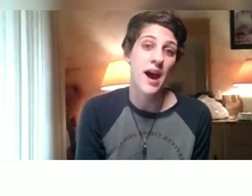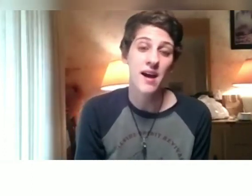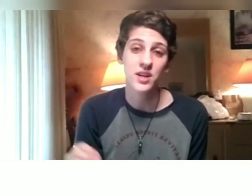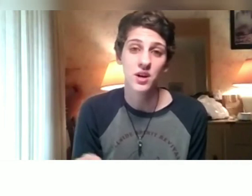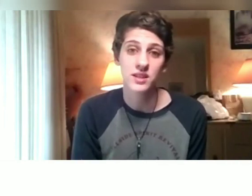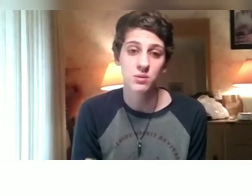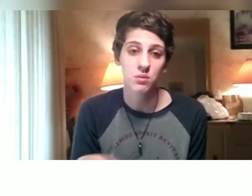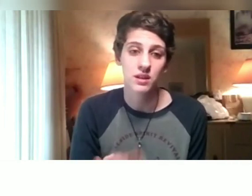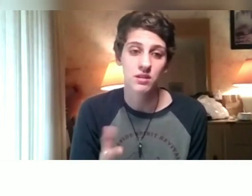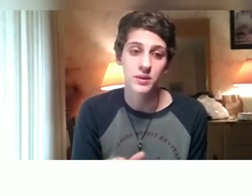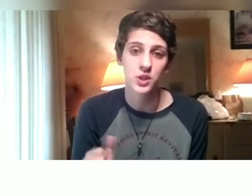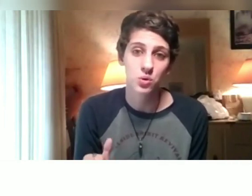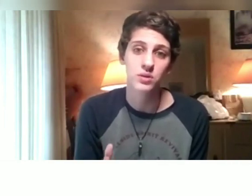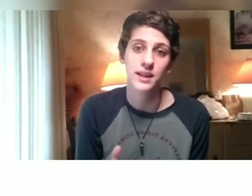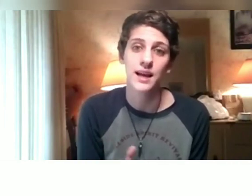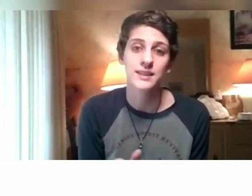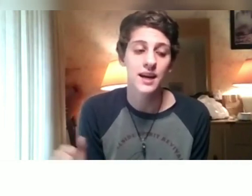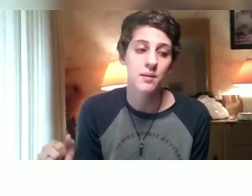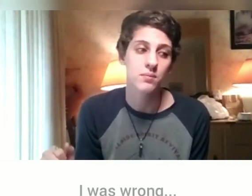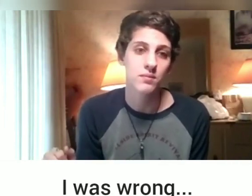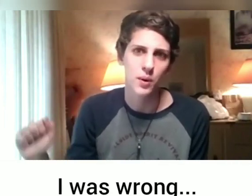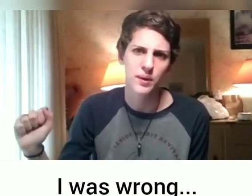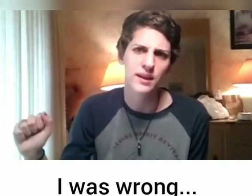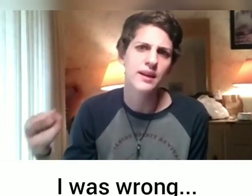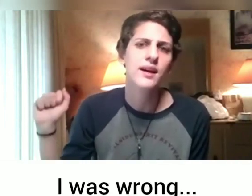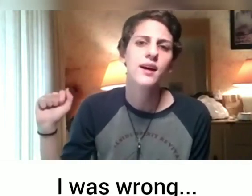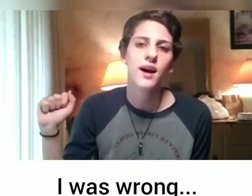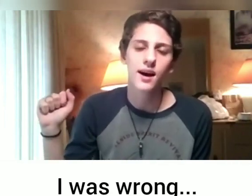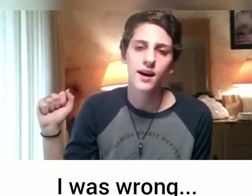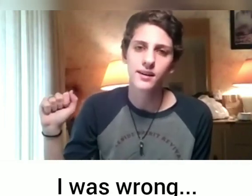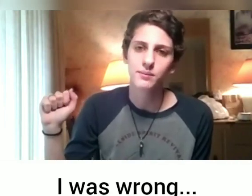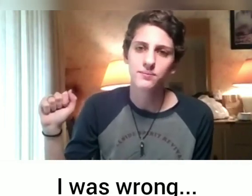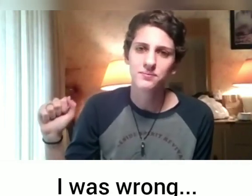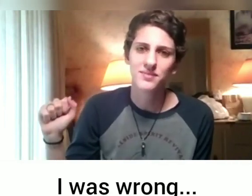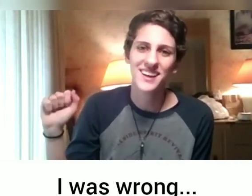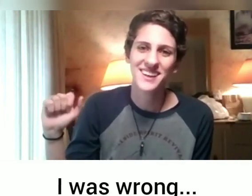that you have. I know that this one was a little bit shorter than last time, I'm hoping.